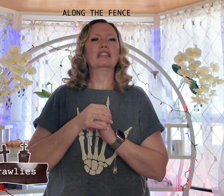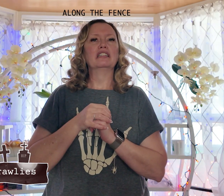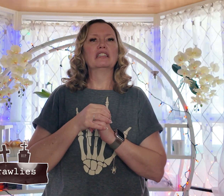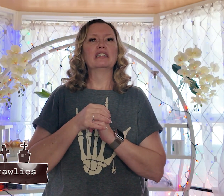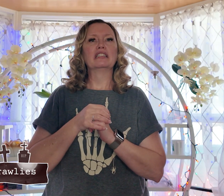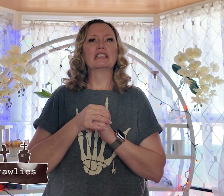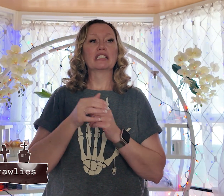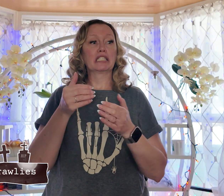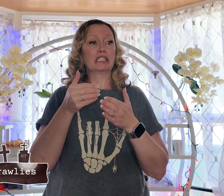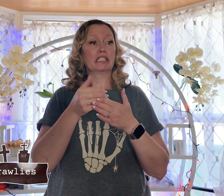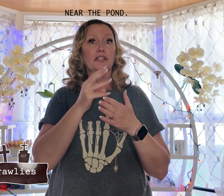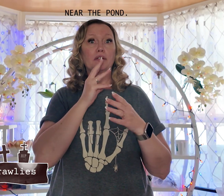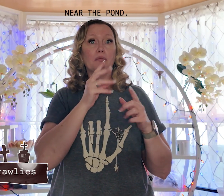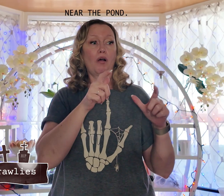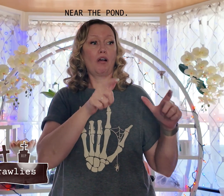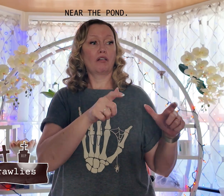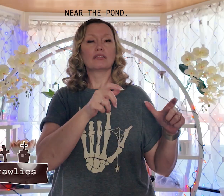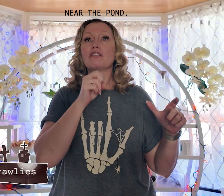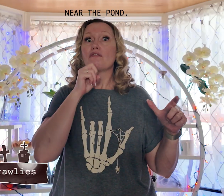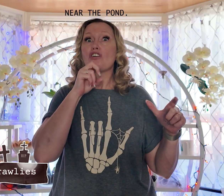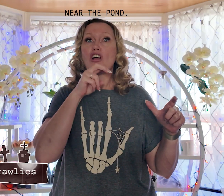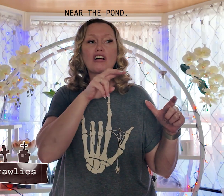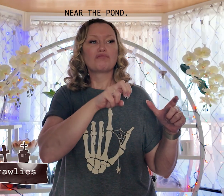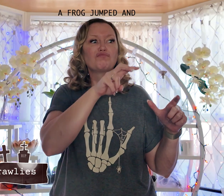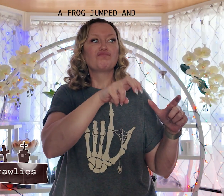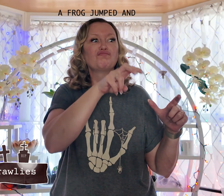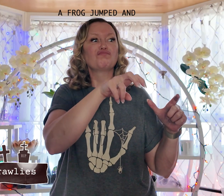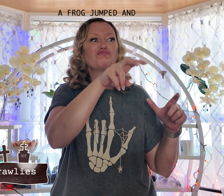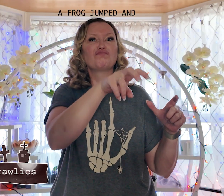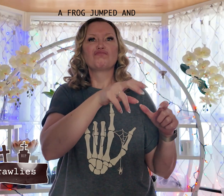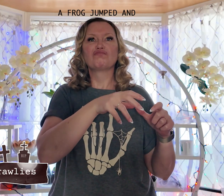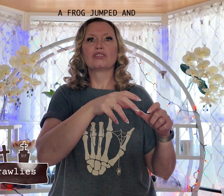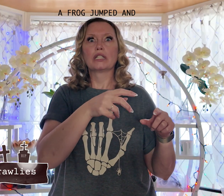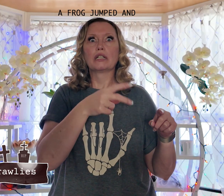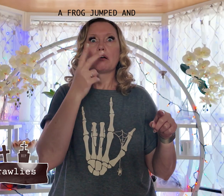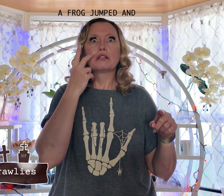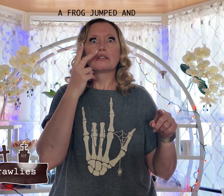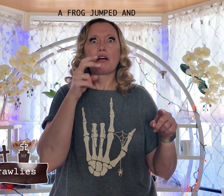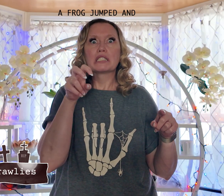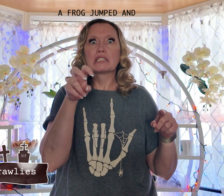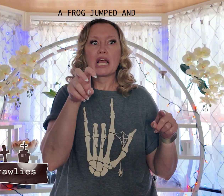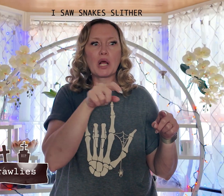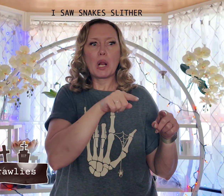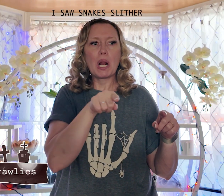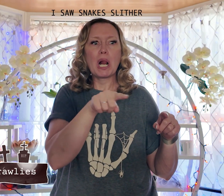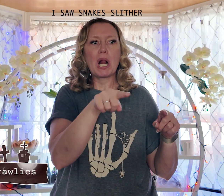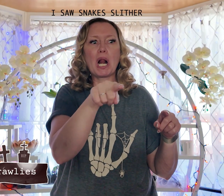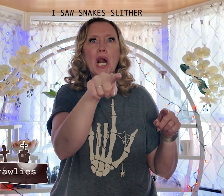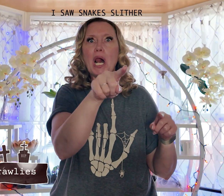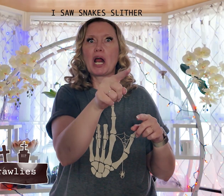fence. Near the pond, a frog jumped, and I saw a snake slither